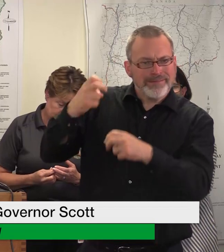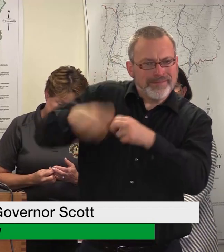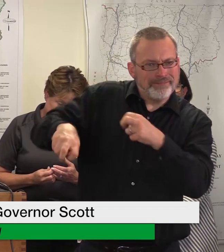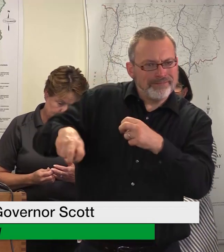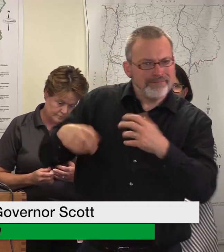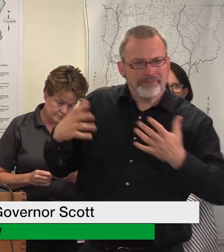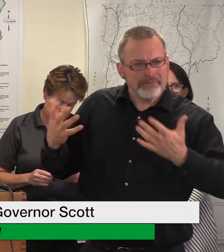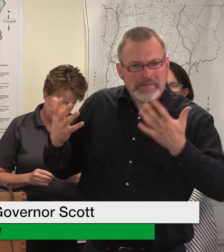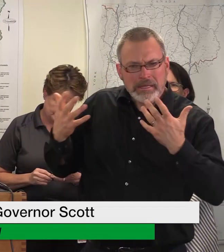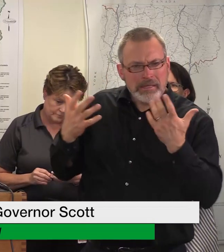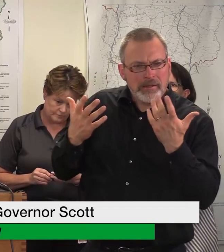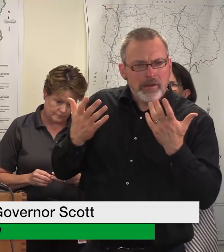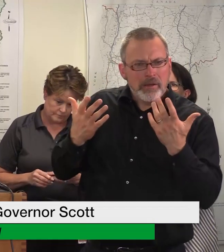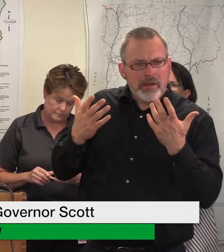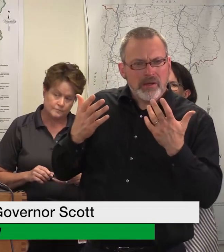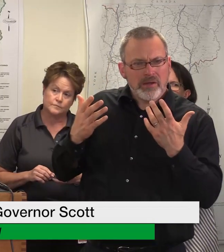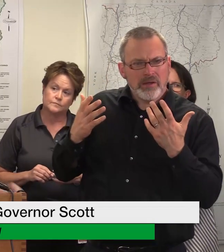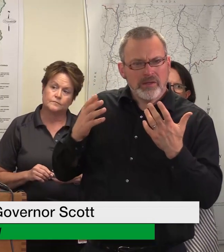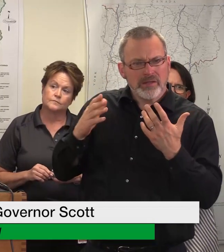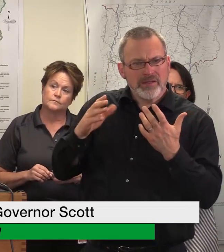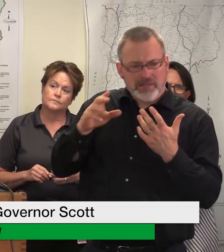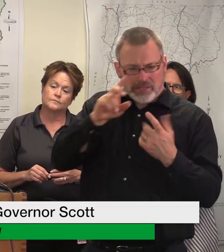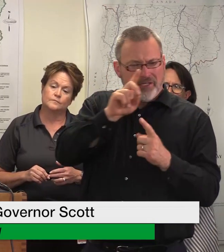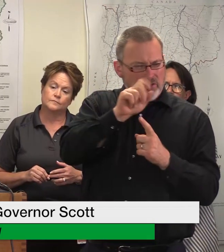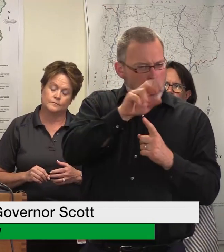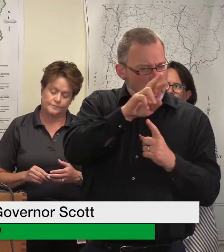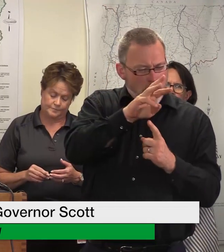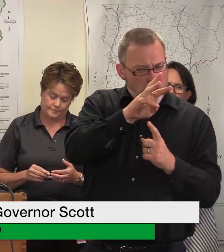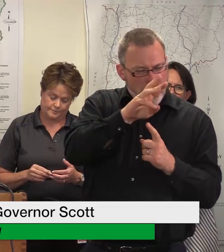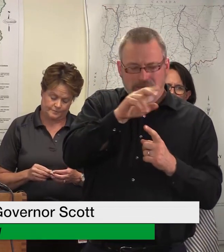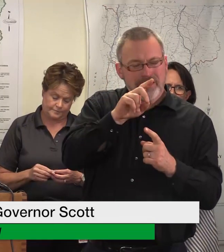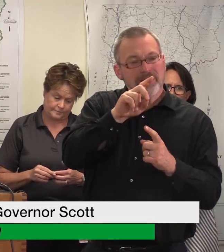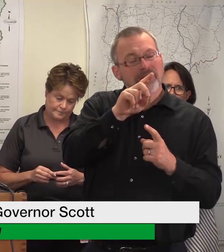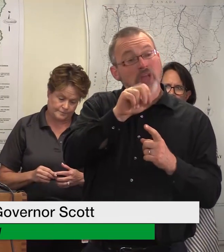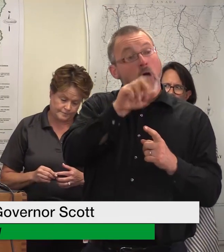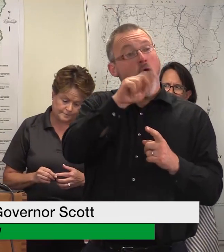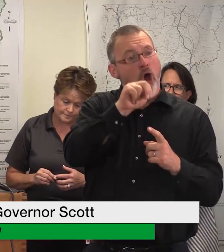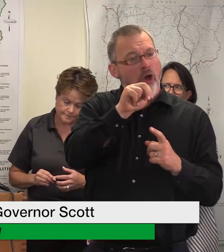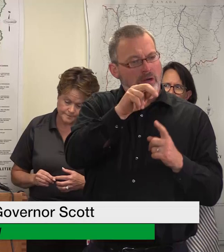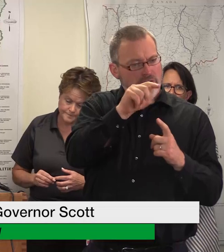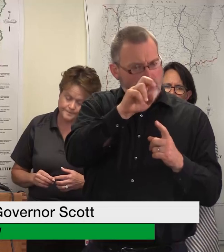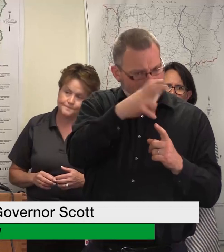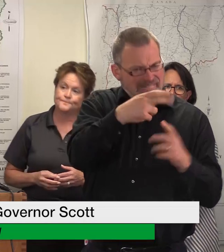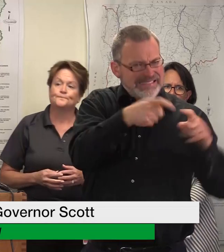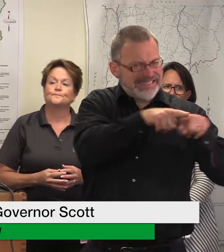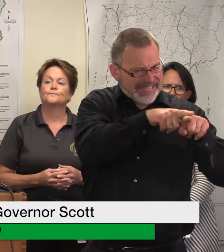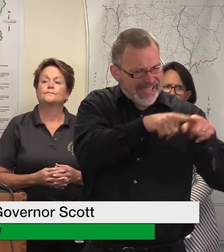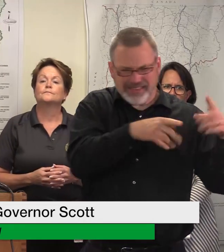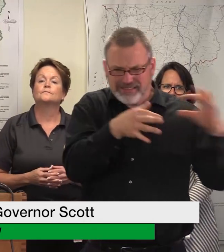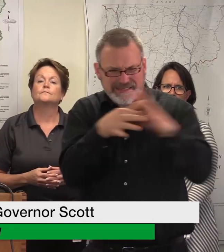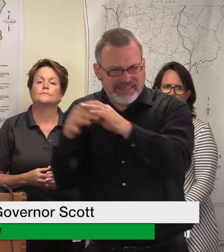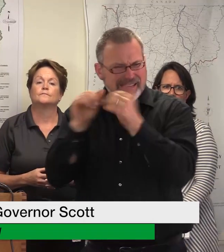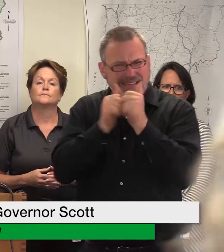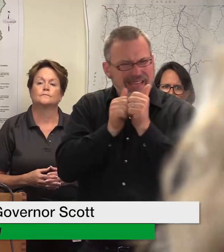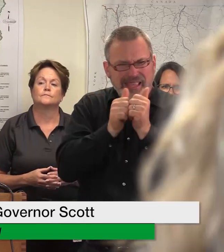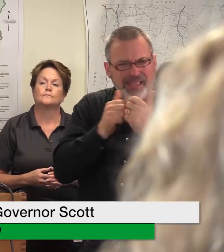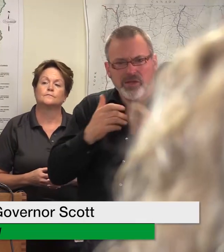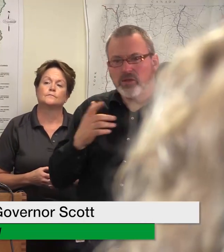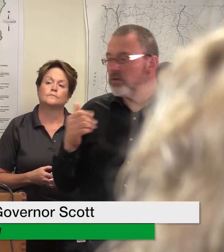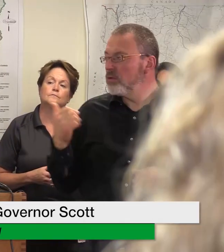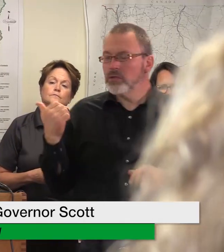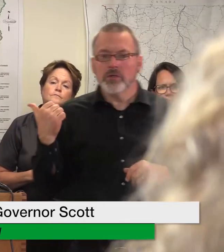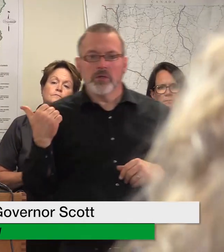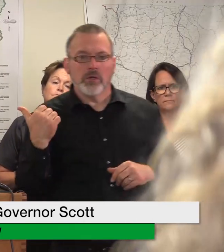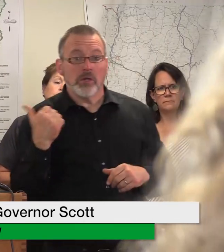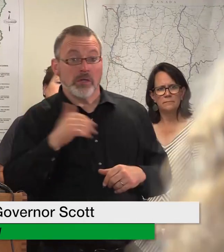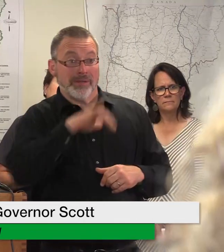What is Darn TUF's role in this? Again, we're working out the details, but they'd like to produce socks and bundle this